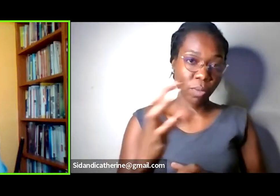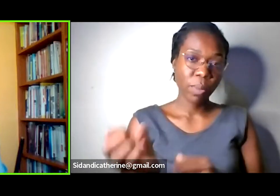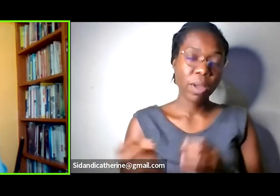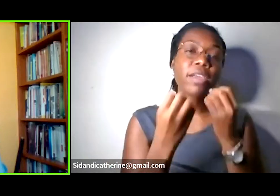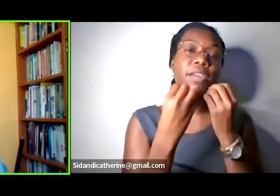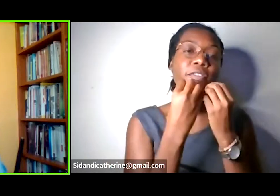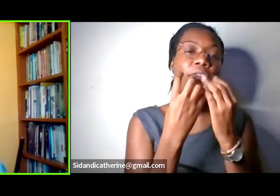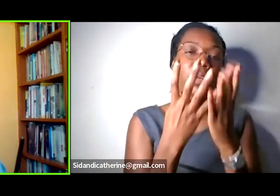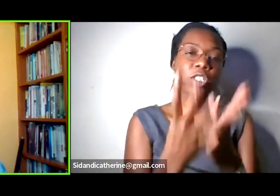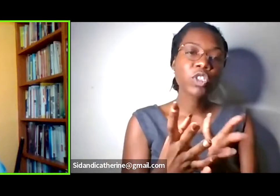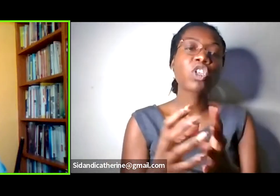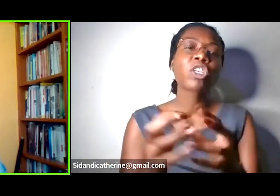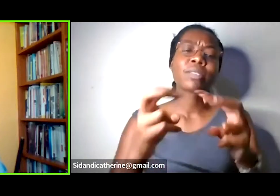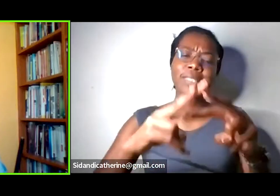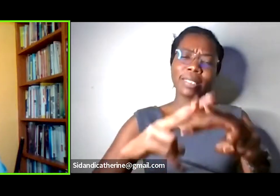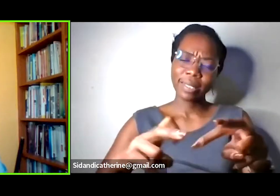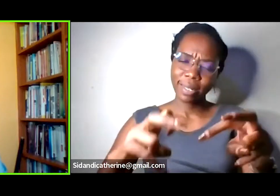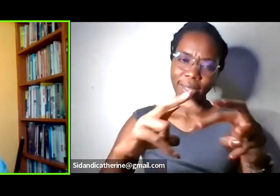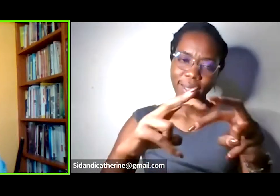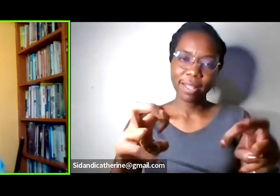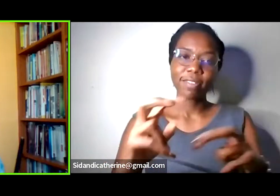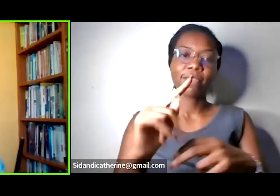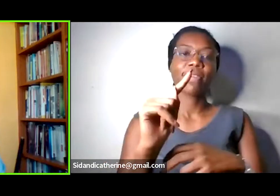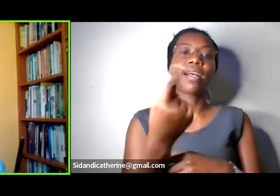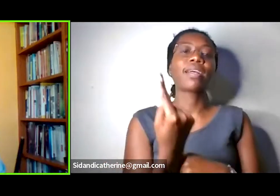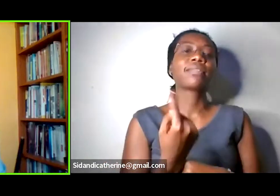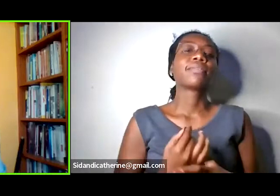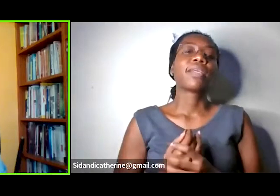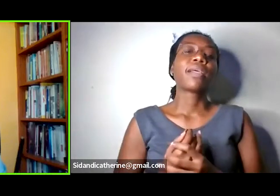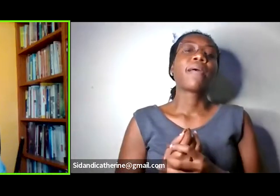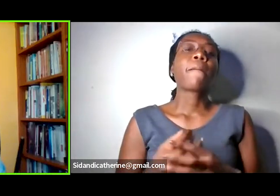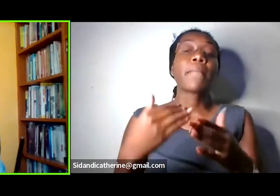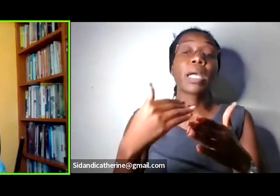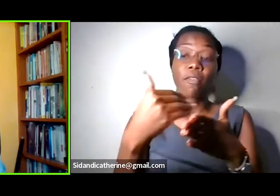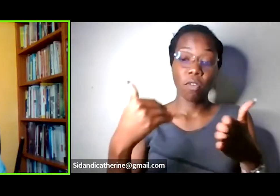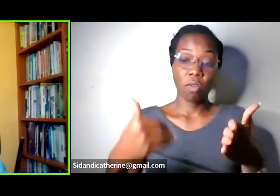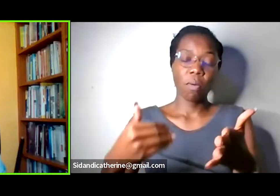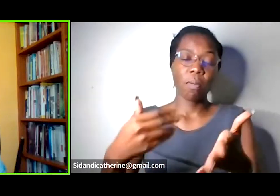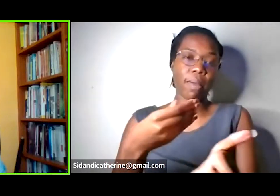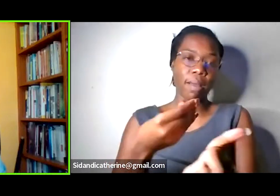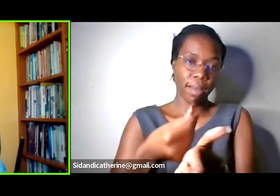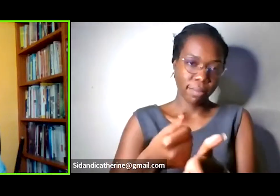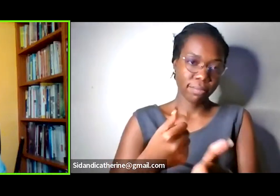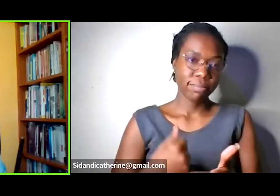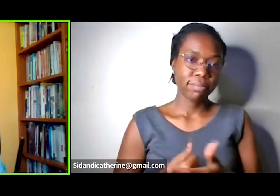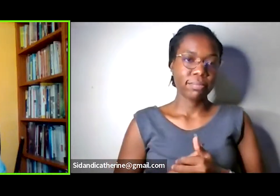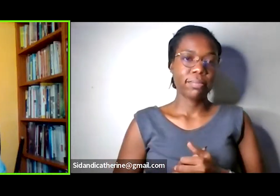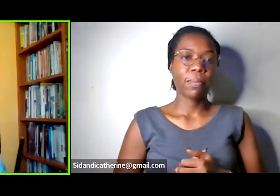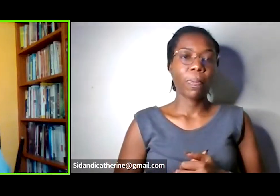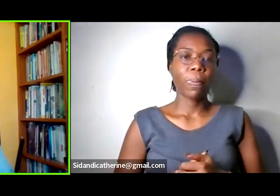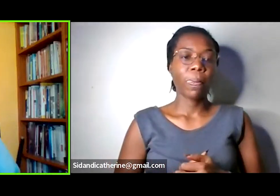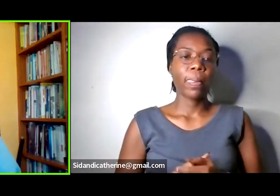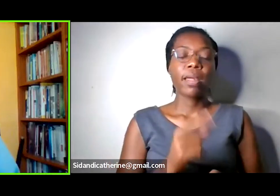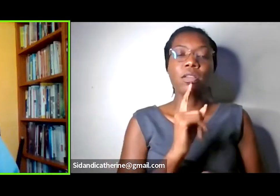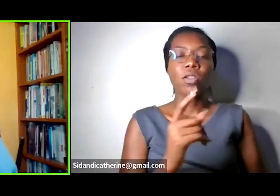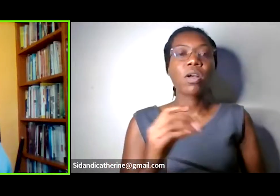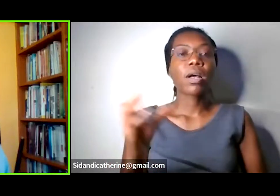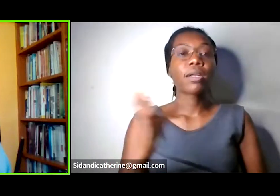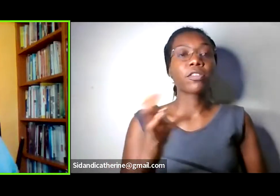person from Uganda, Kampala in the house? Notice the specificity, you